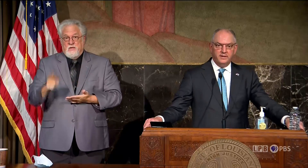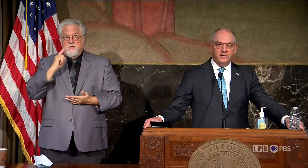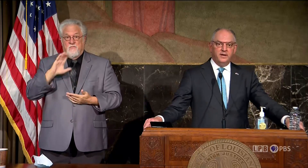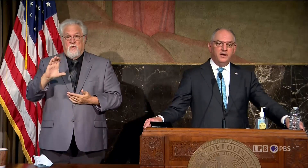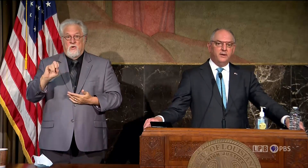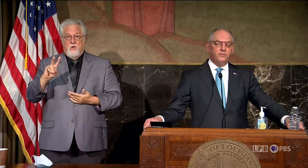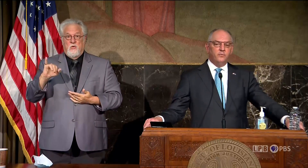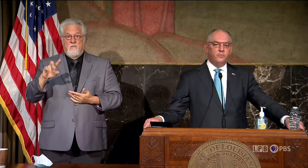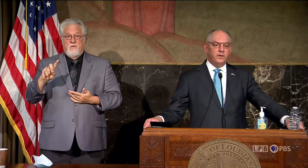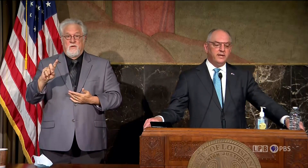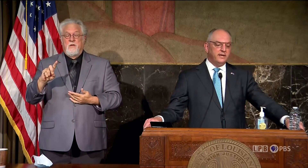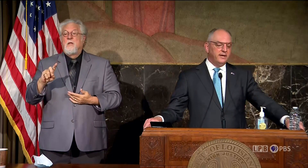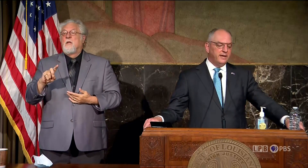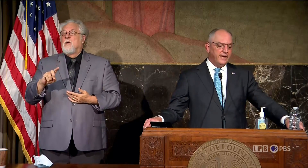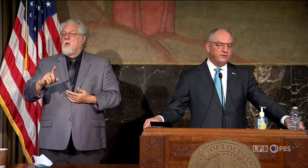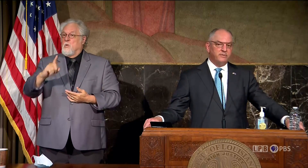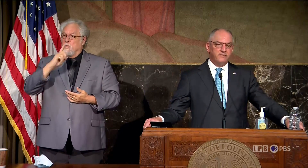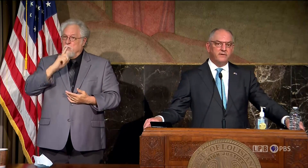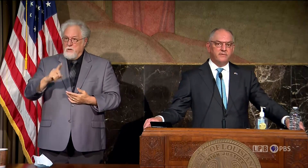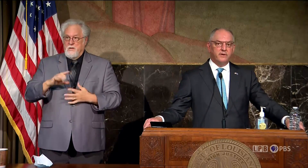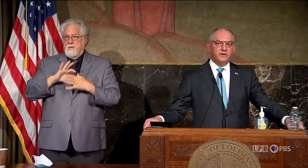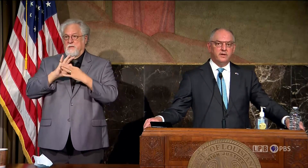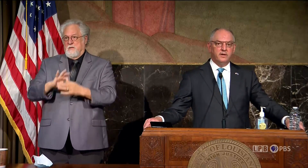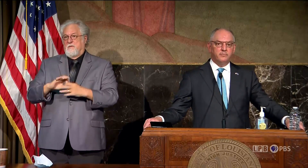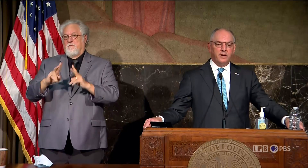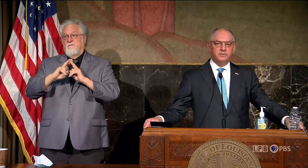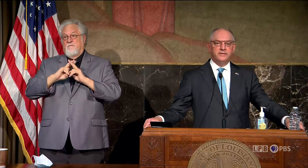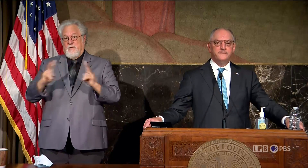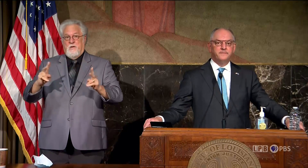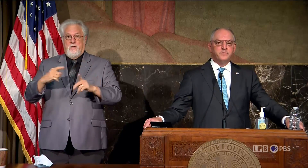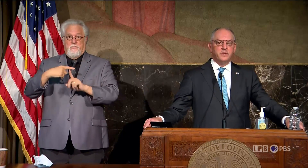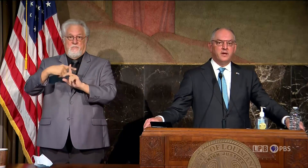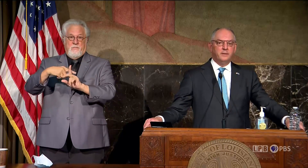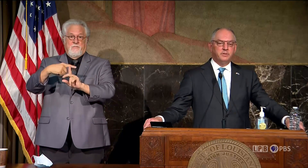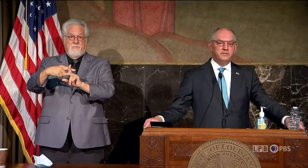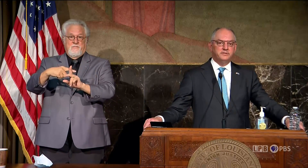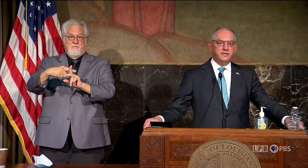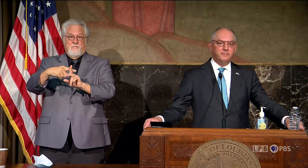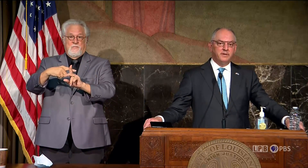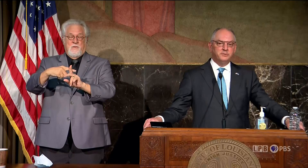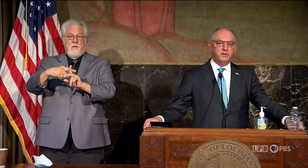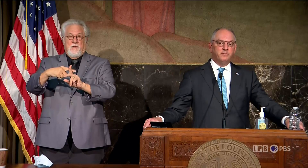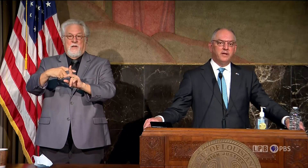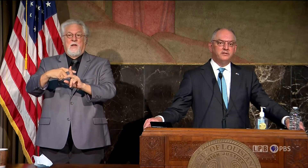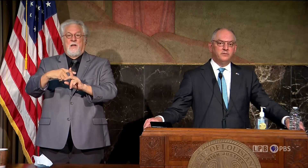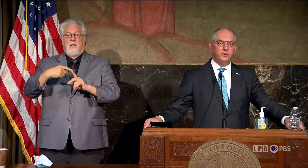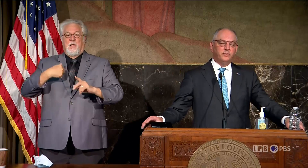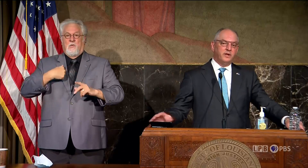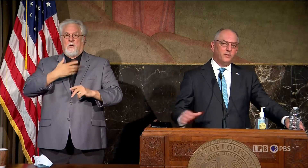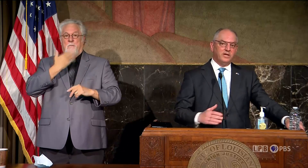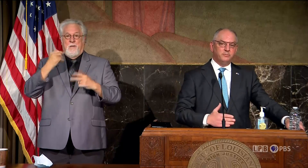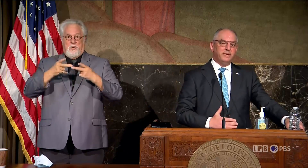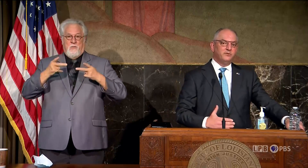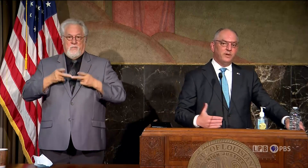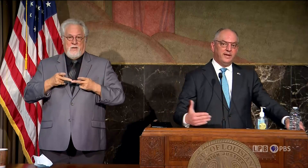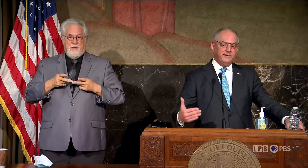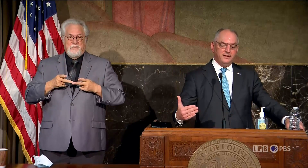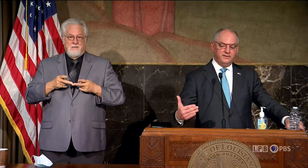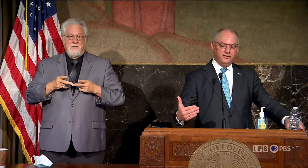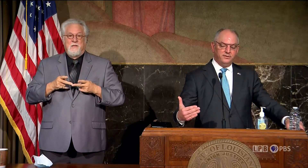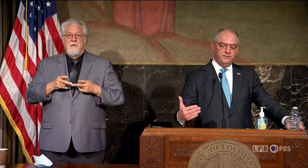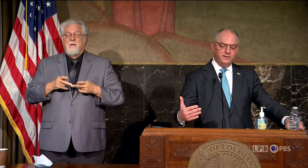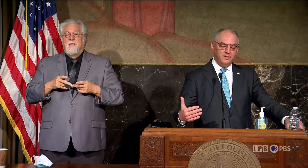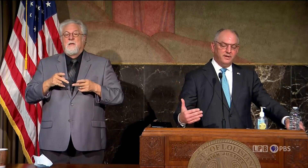COVID really has been very, very promising. It puts us in a much better place than we would otherwise be as we